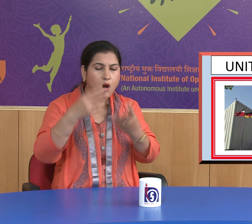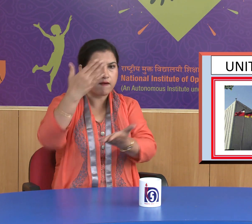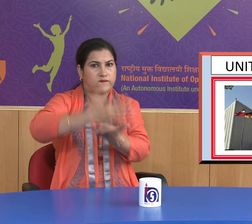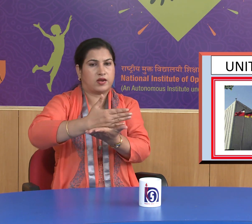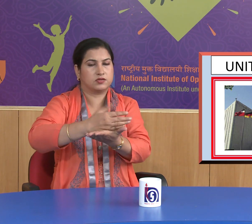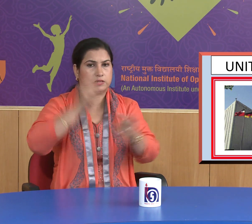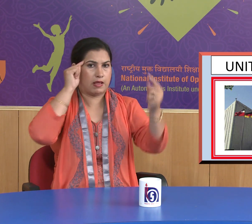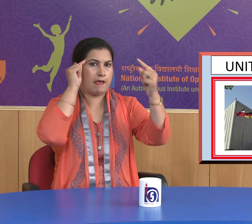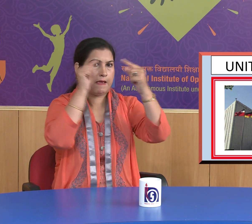world.